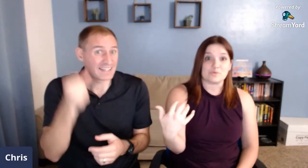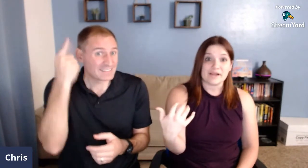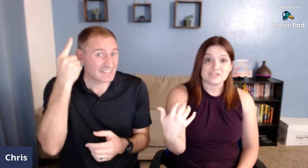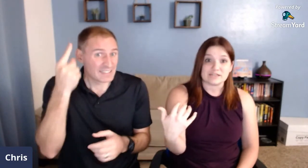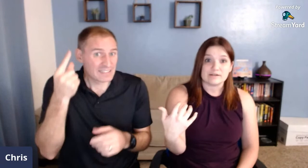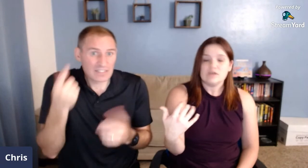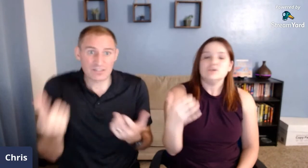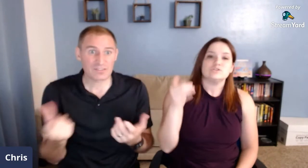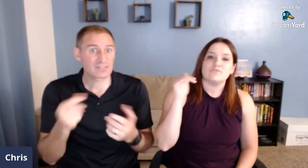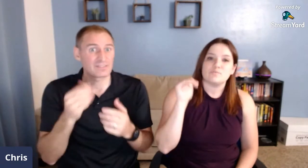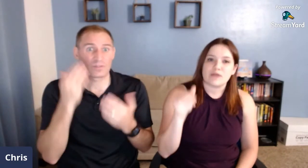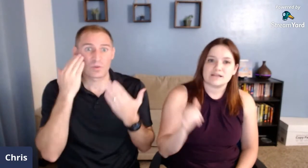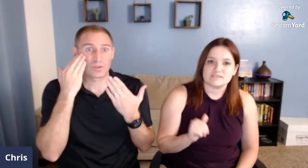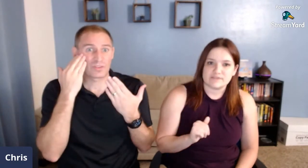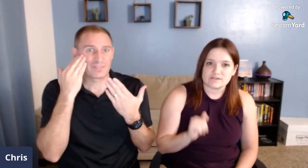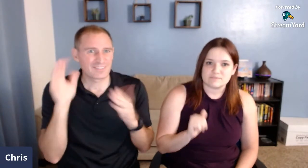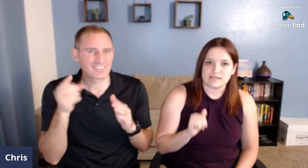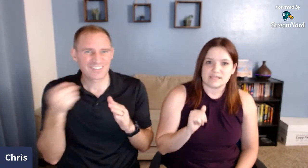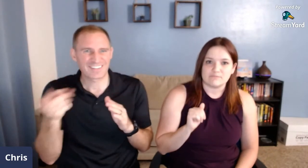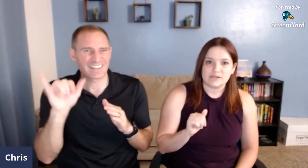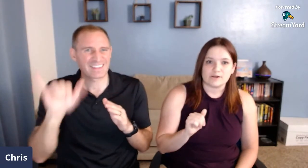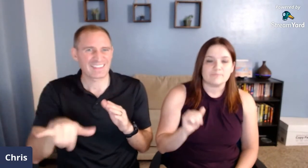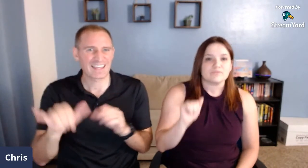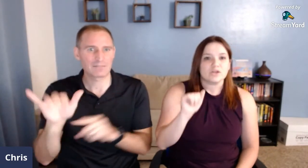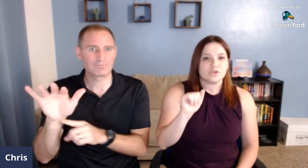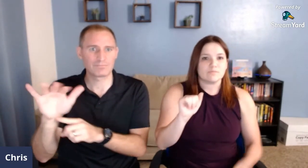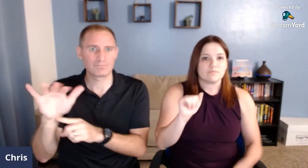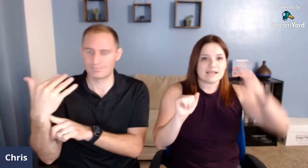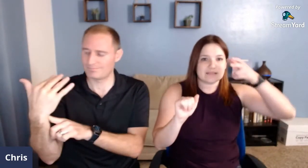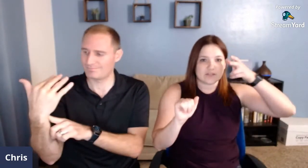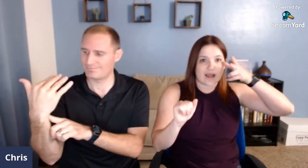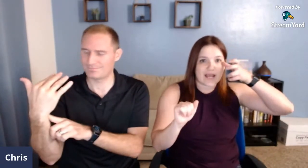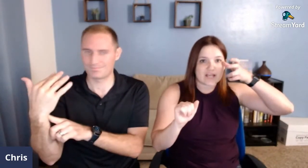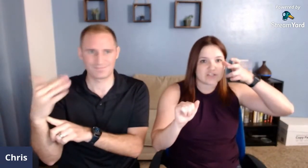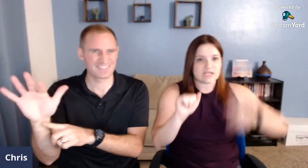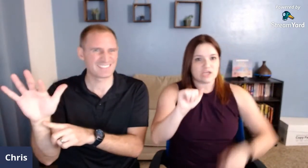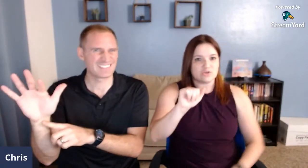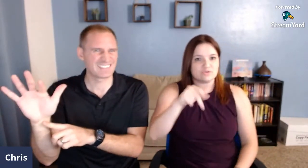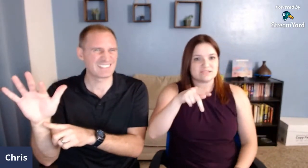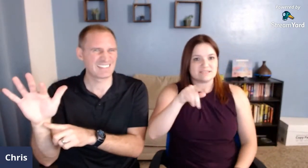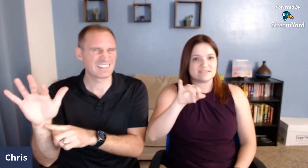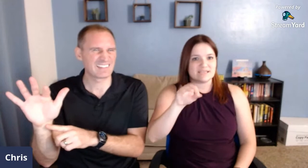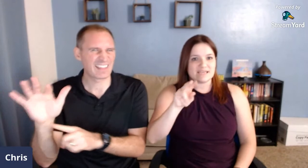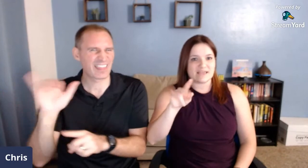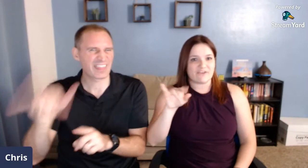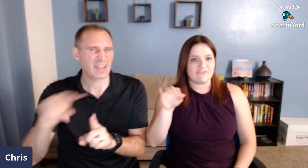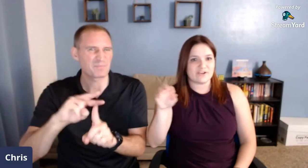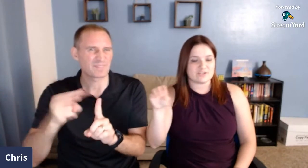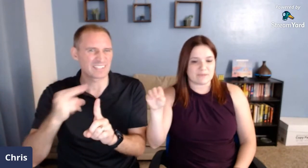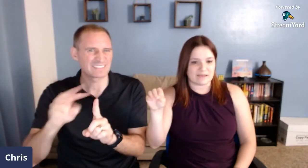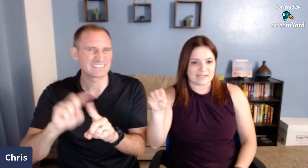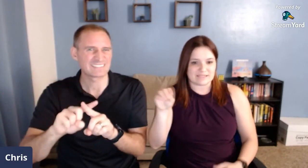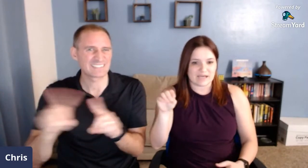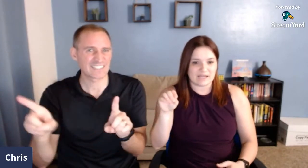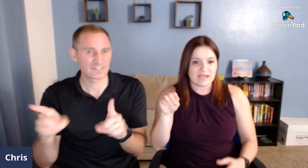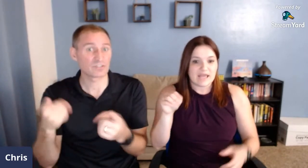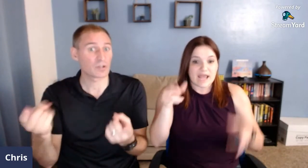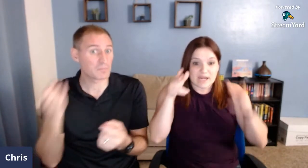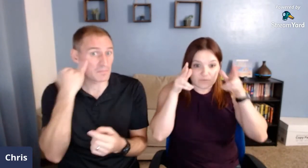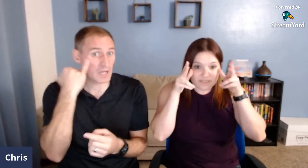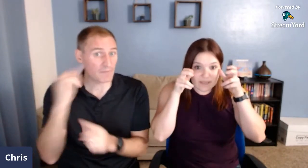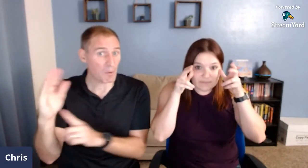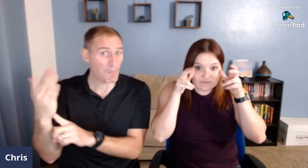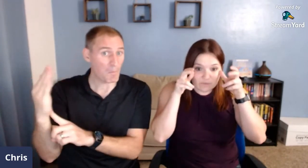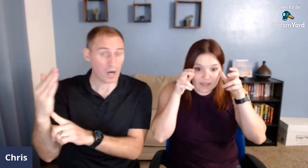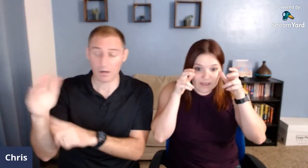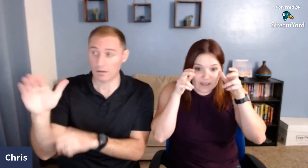from that direction. So if you practice fingerspelling in the mirror, your mind and your eyes are going to get used to seeing that fingerspelling done